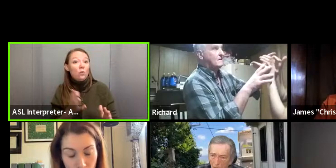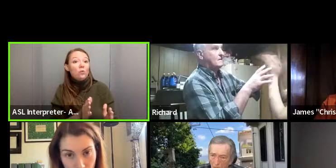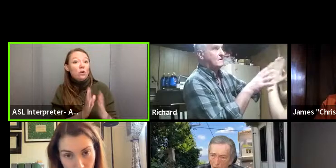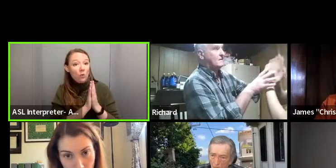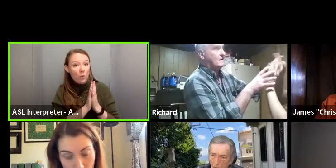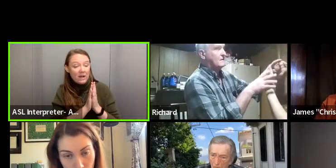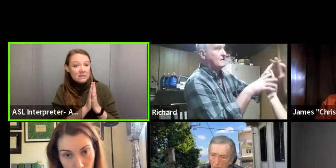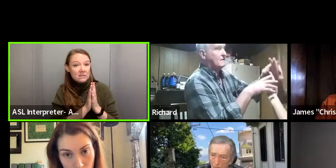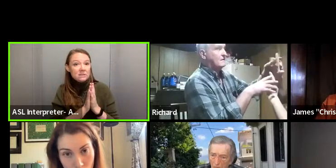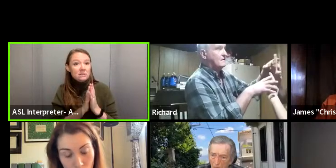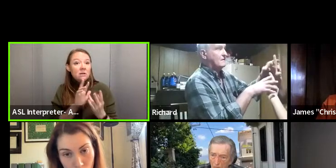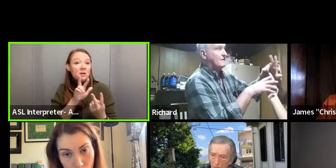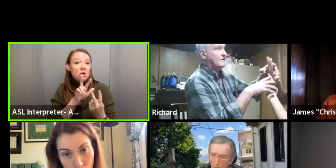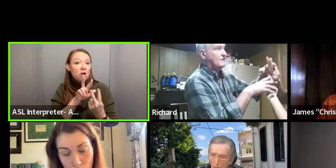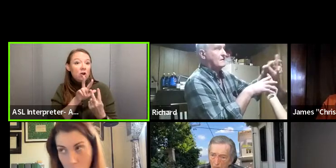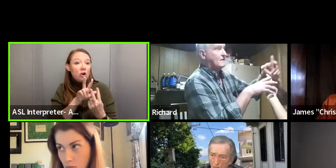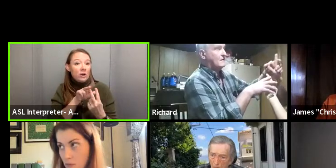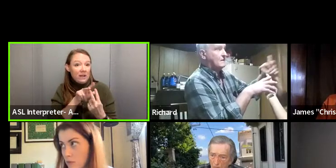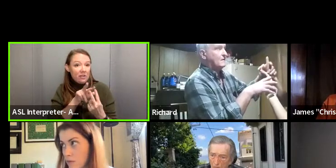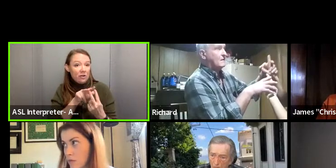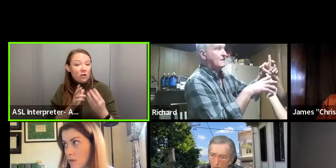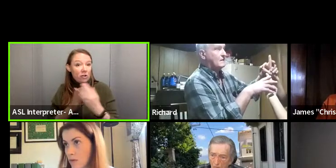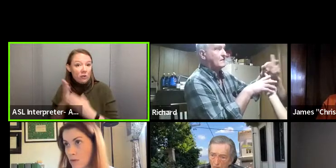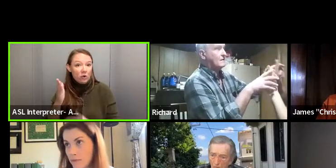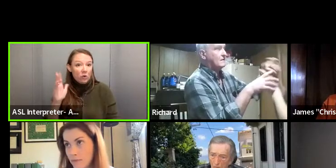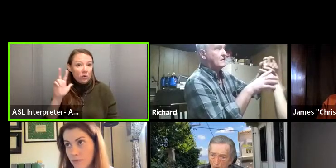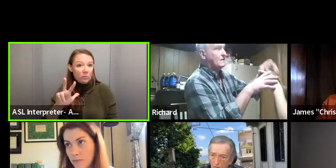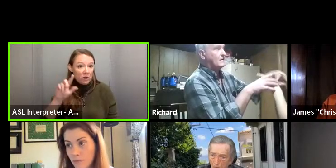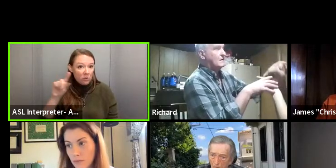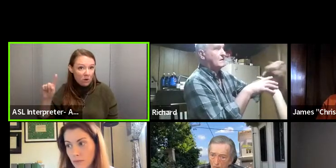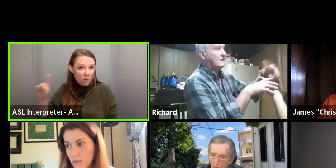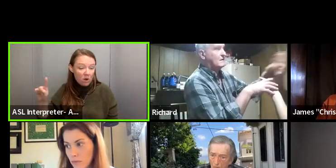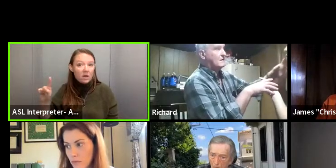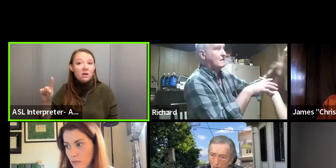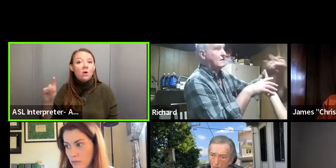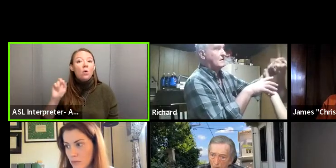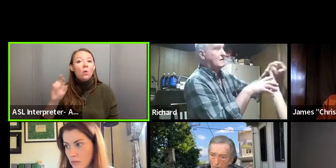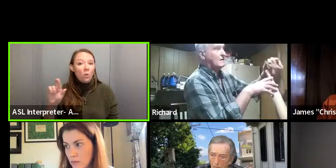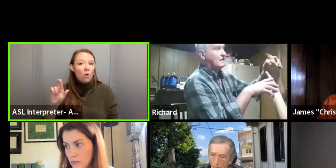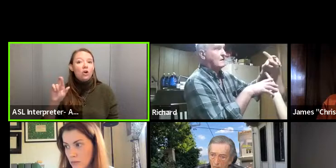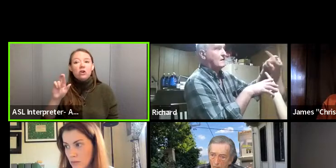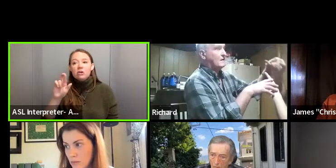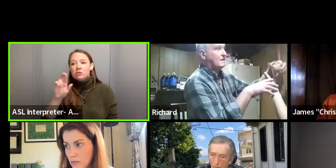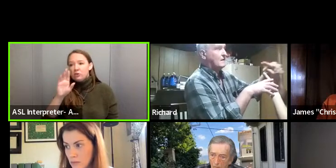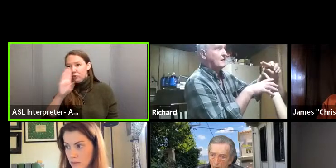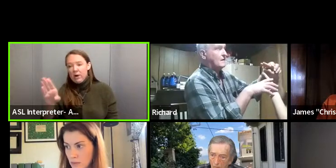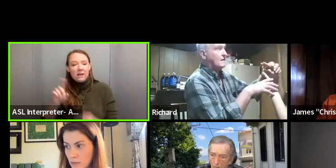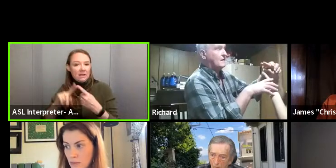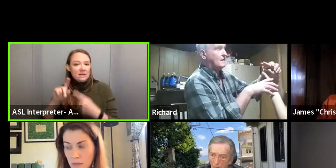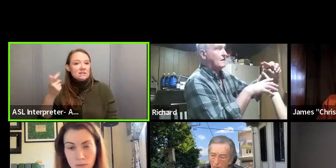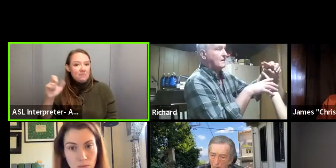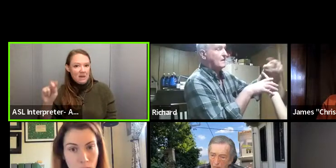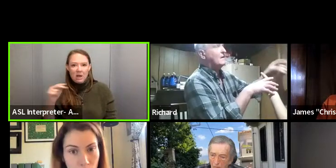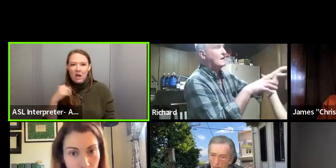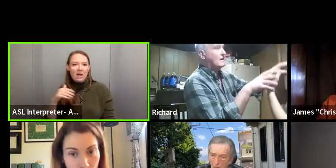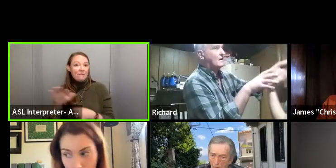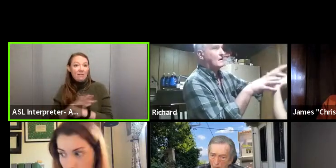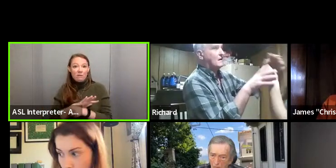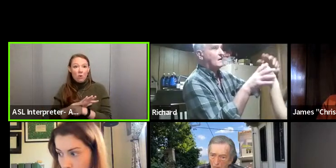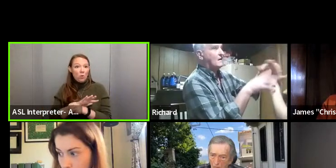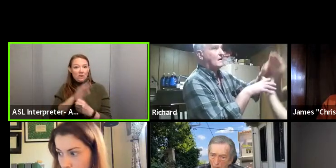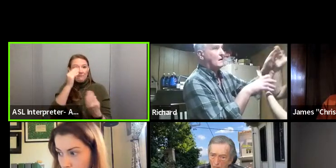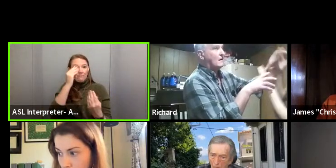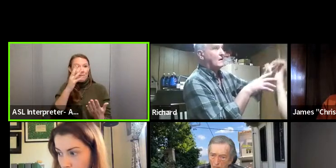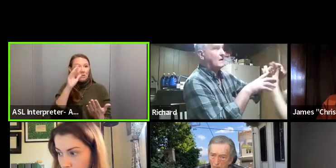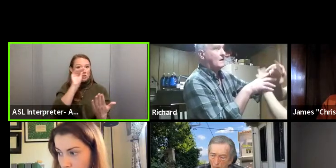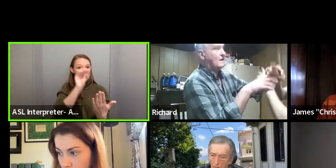are either funneled through 311 or go directly to SPIN. We have that complete record. And some of